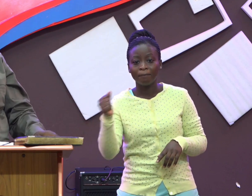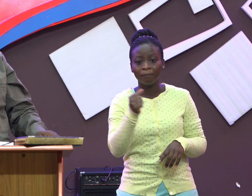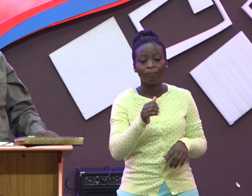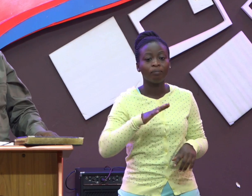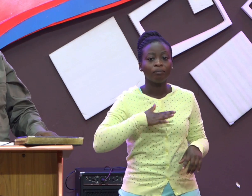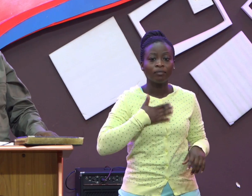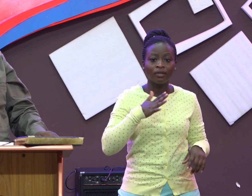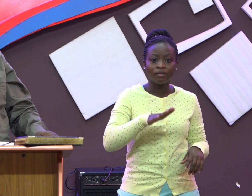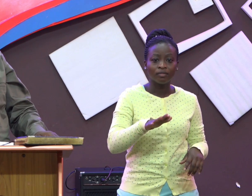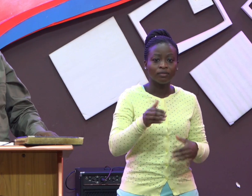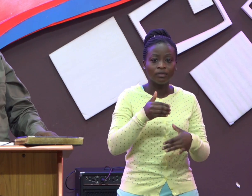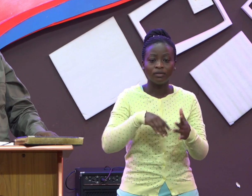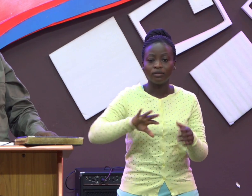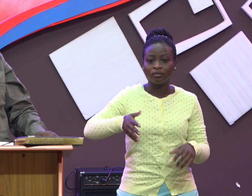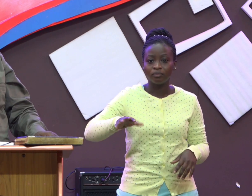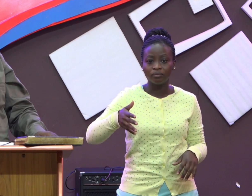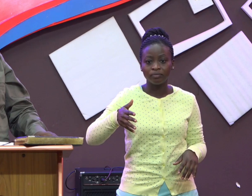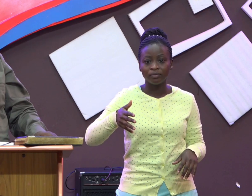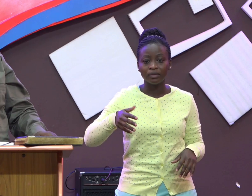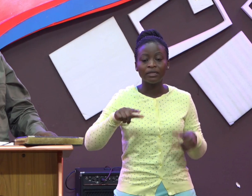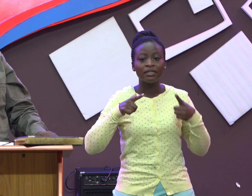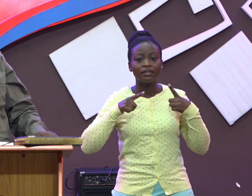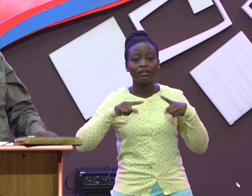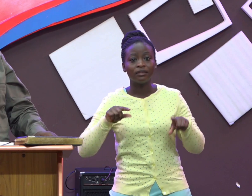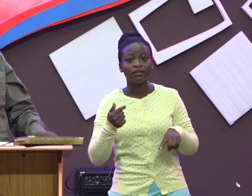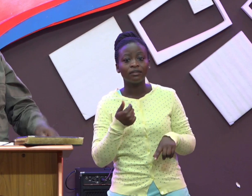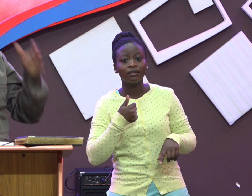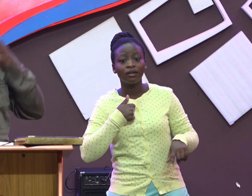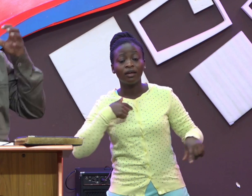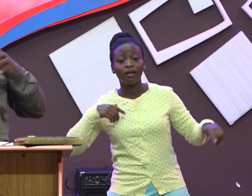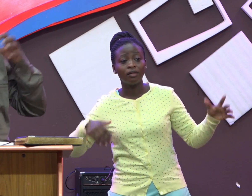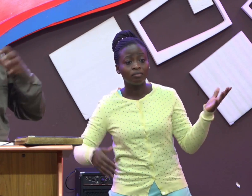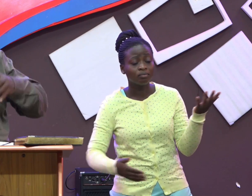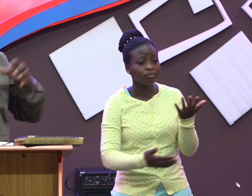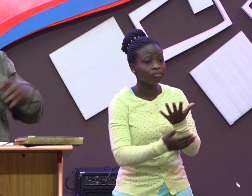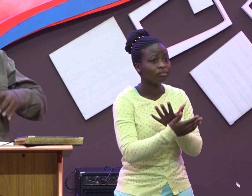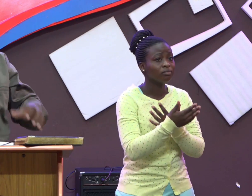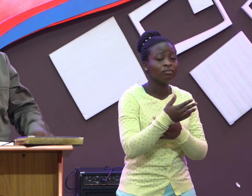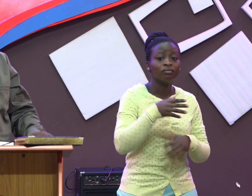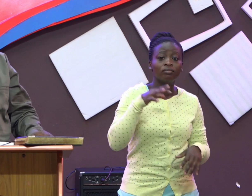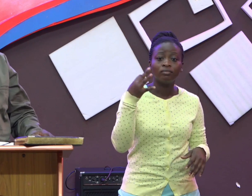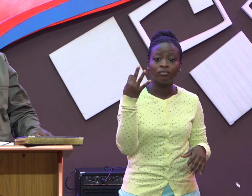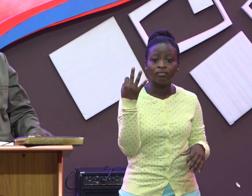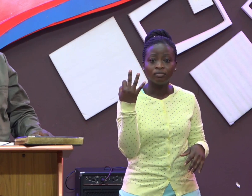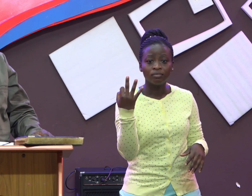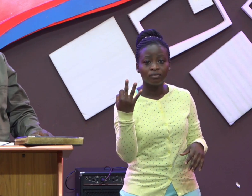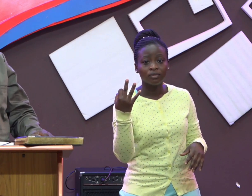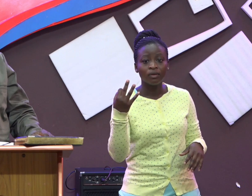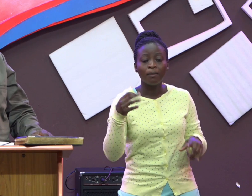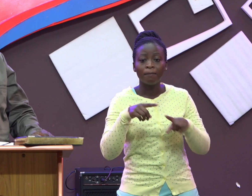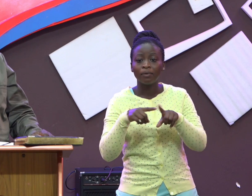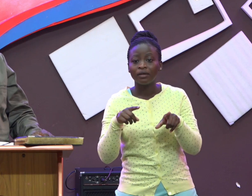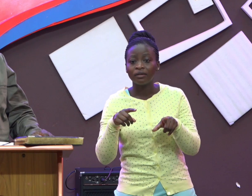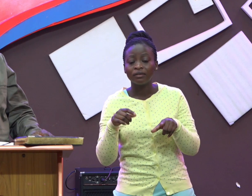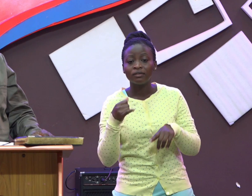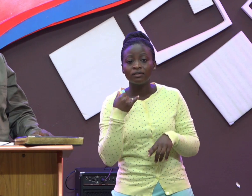water. Ebitabo kambikere kusawe 10. Let me wake up early morning at 4. Naenda benga chiingira. So that I get what I'm